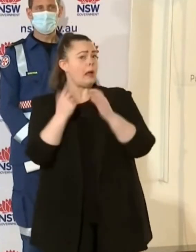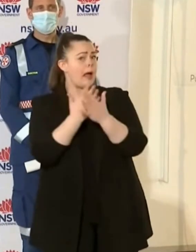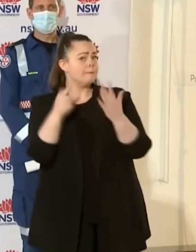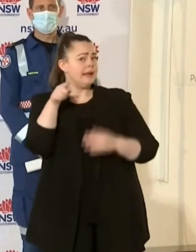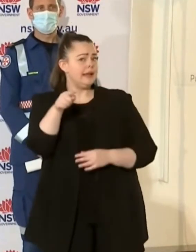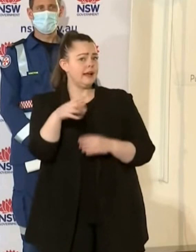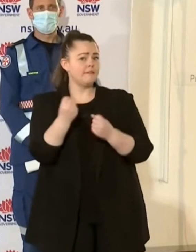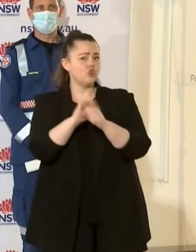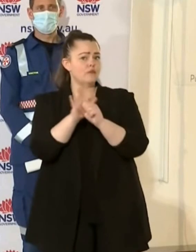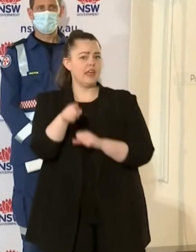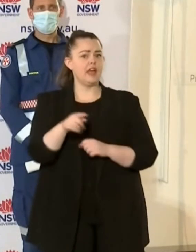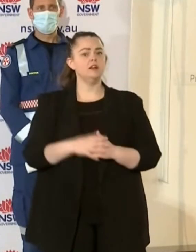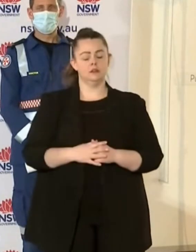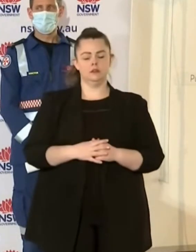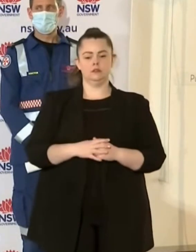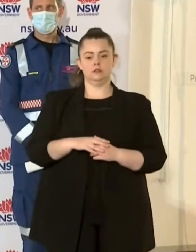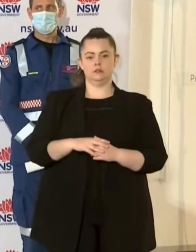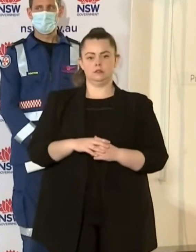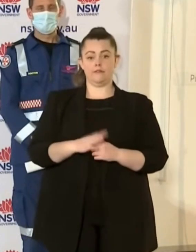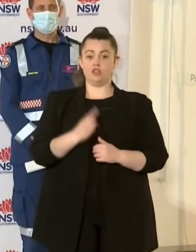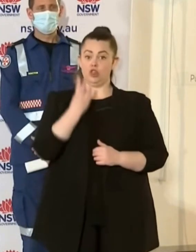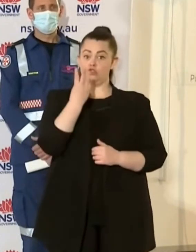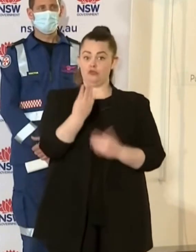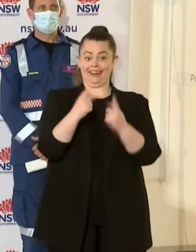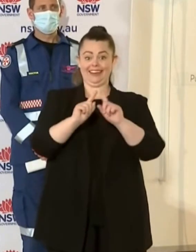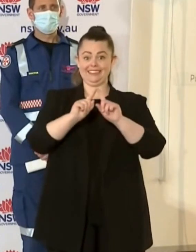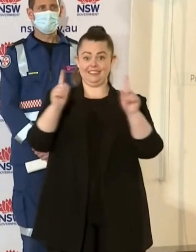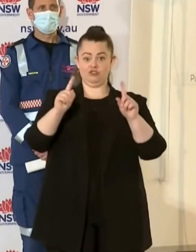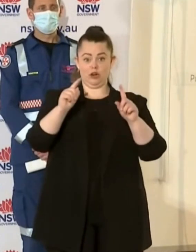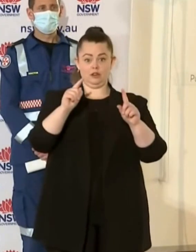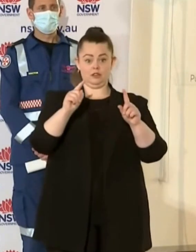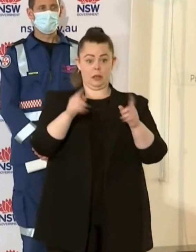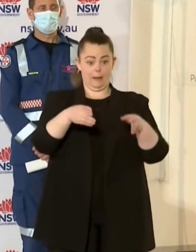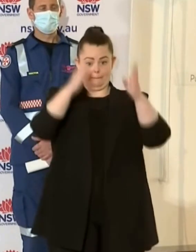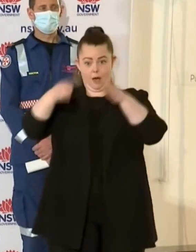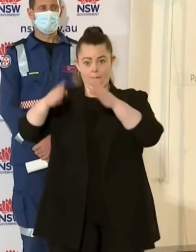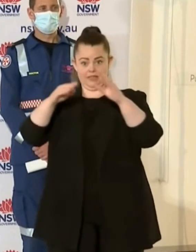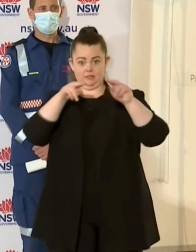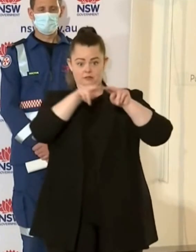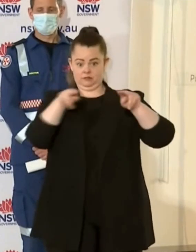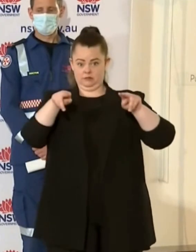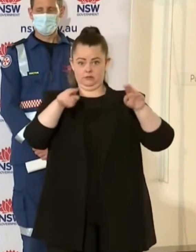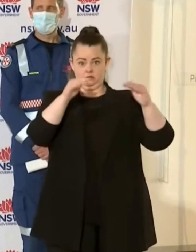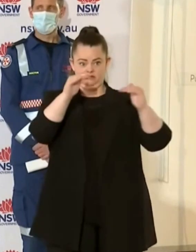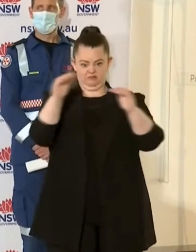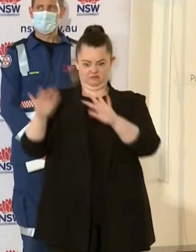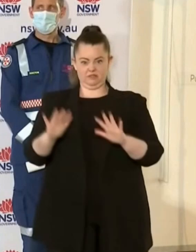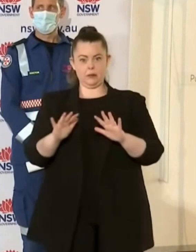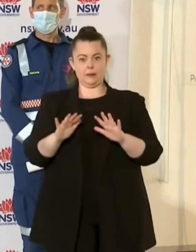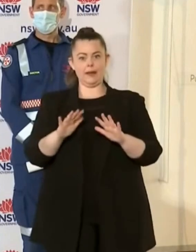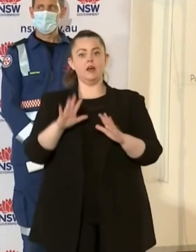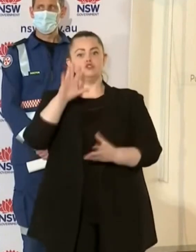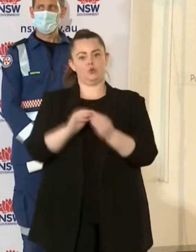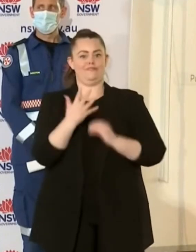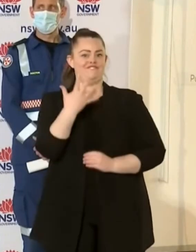3 apartments. So there looks like there's been transmission within that area. So, and we know that